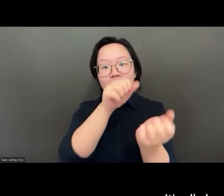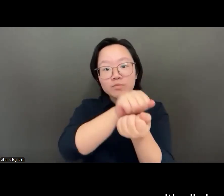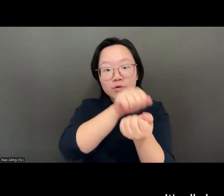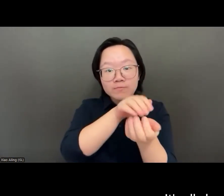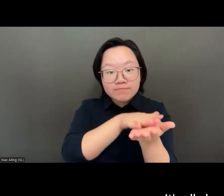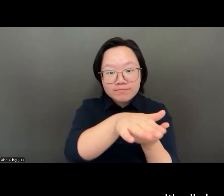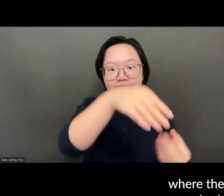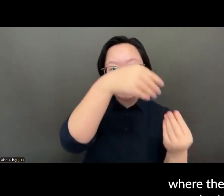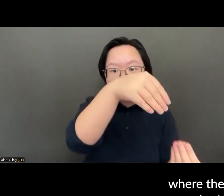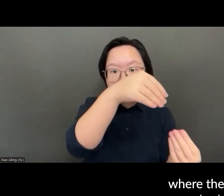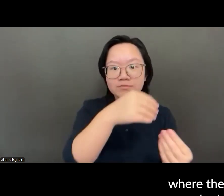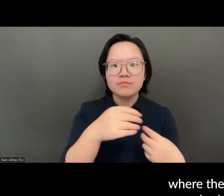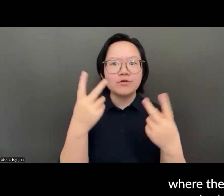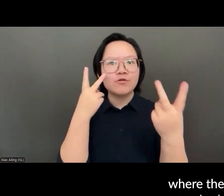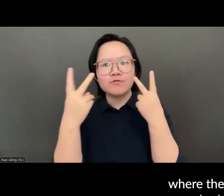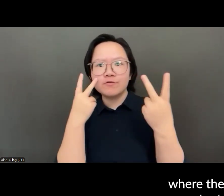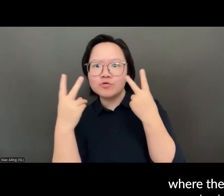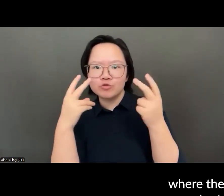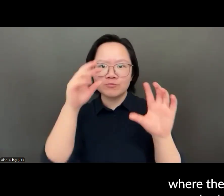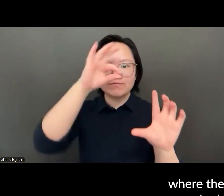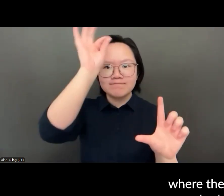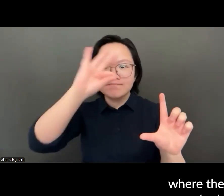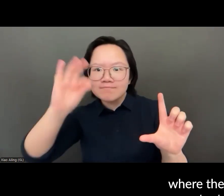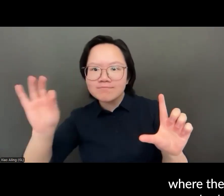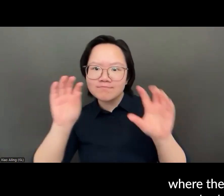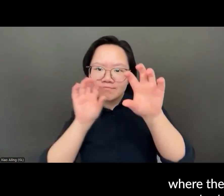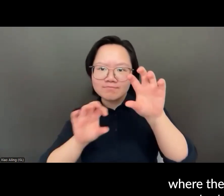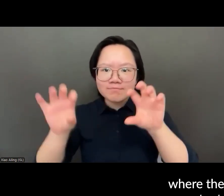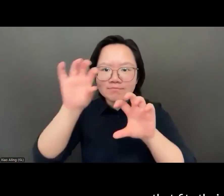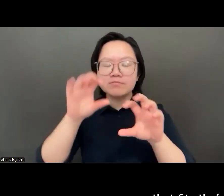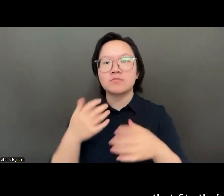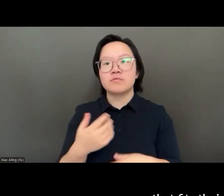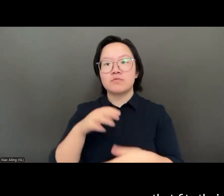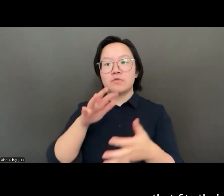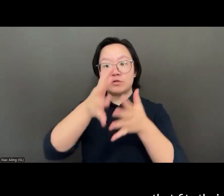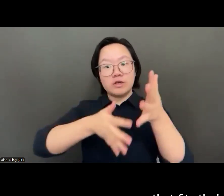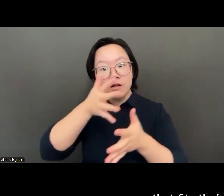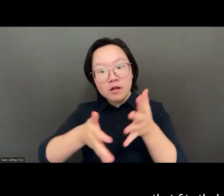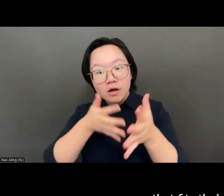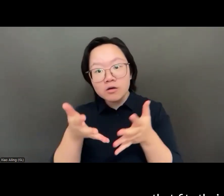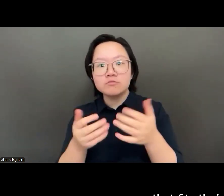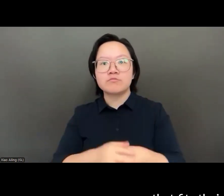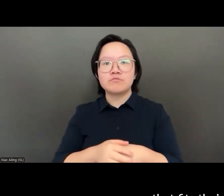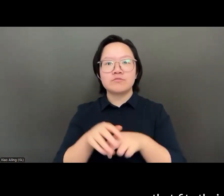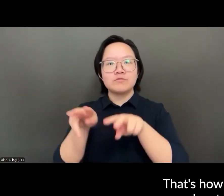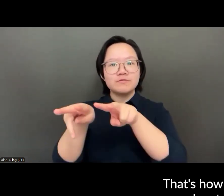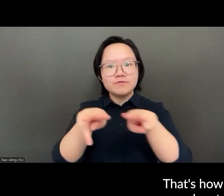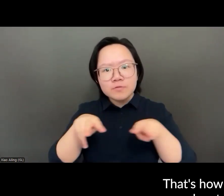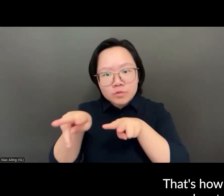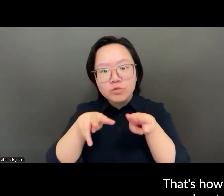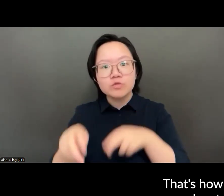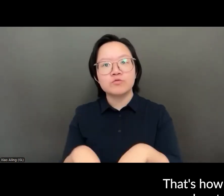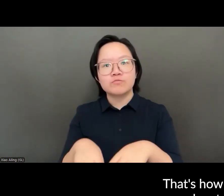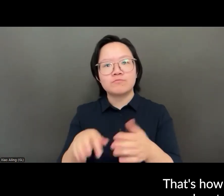meeting people where they are, using tools, contents, and language that fits their needs and realities. That's